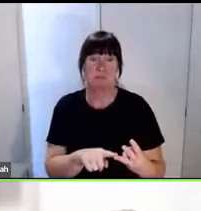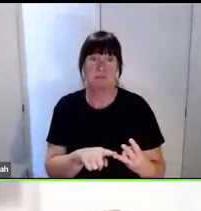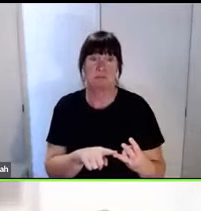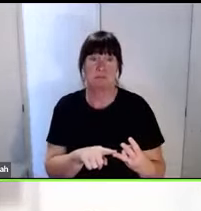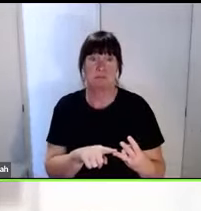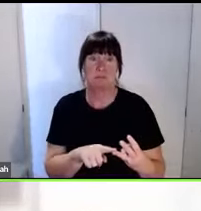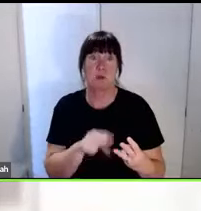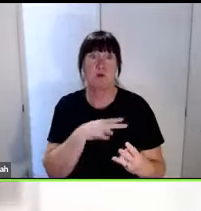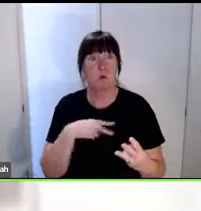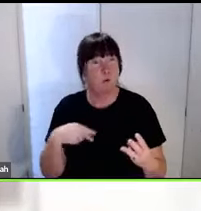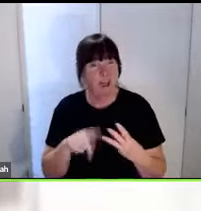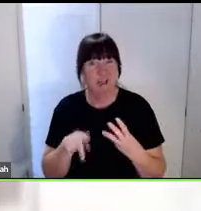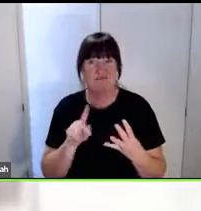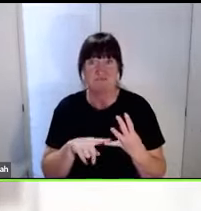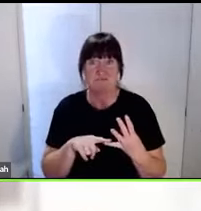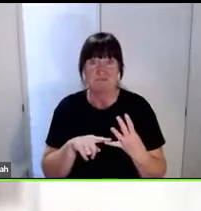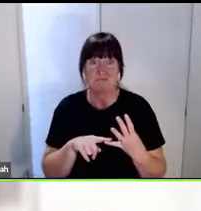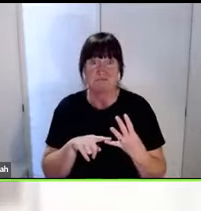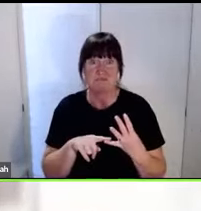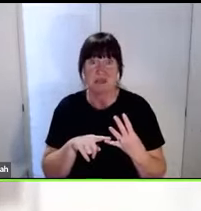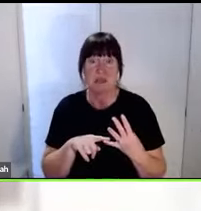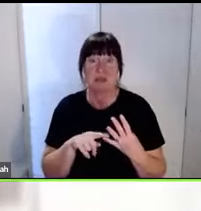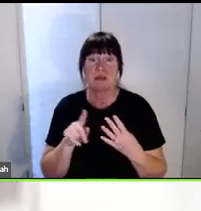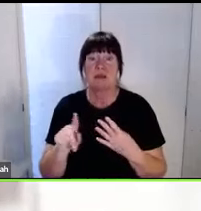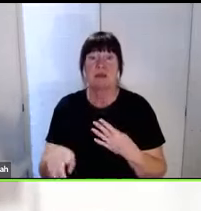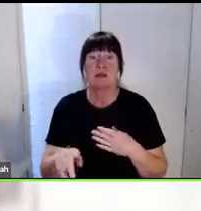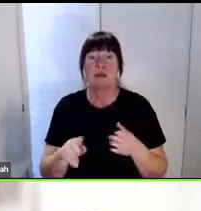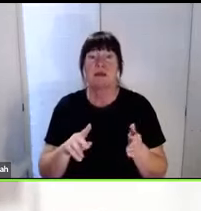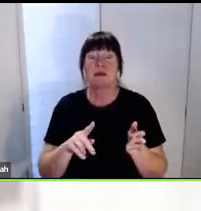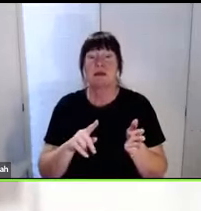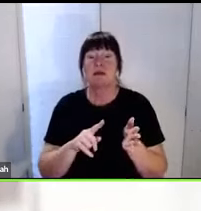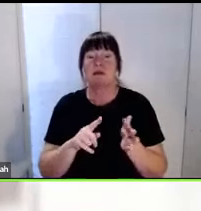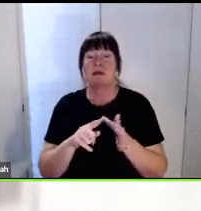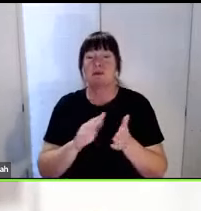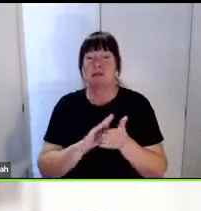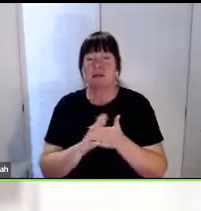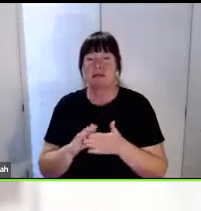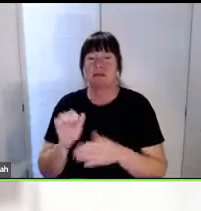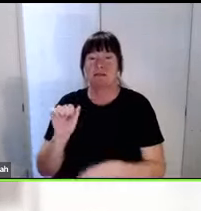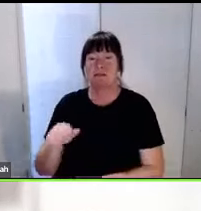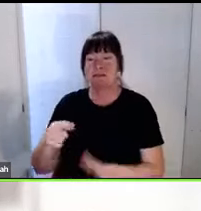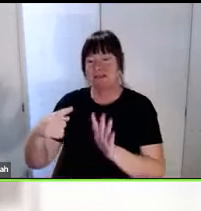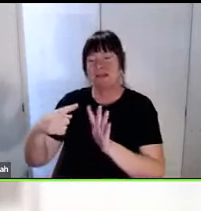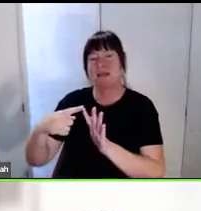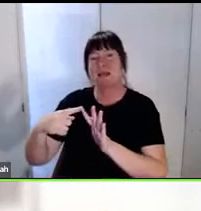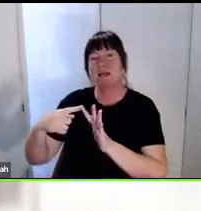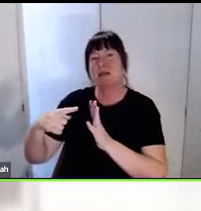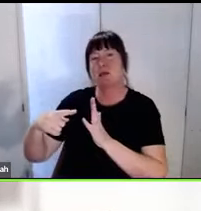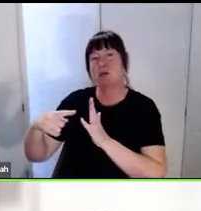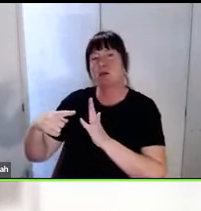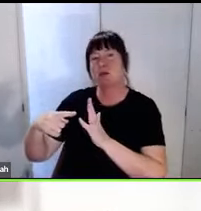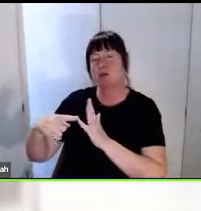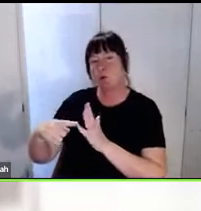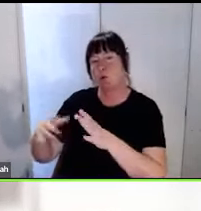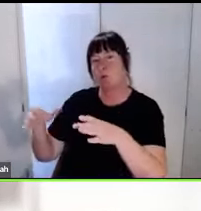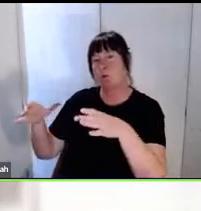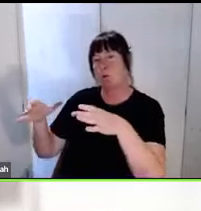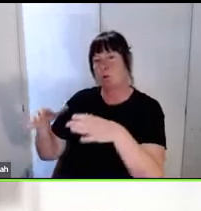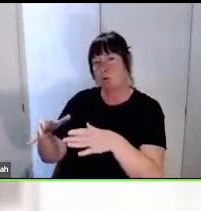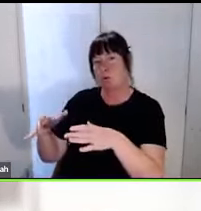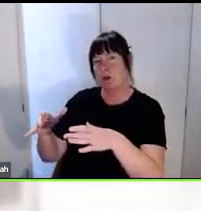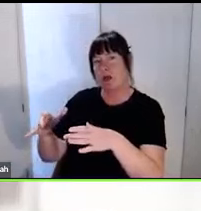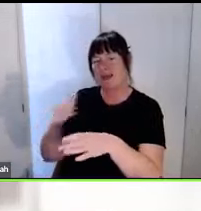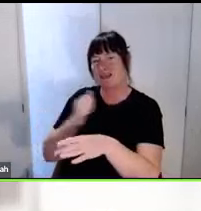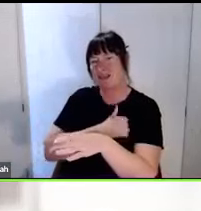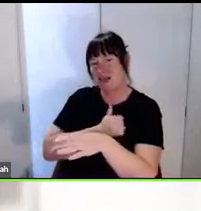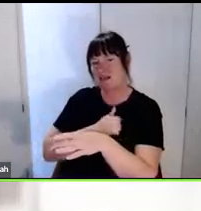Norway. Great. The EU, we have Yeah. Australia and America and Canada we have on our radar, but I don't